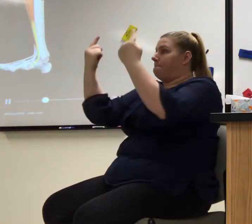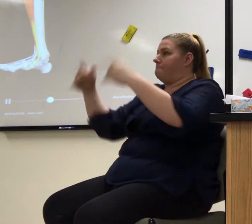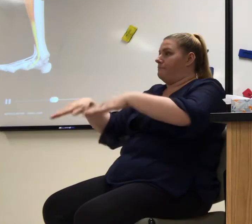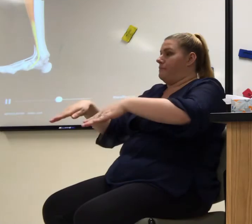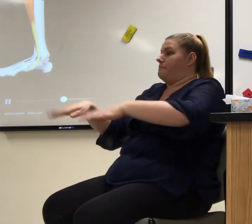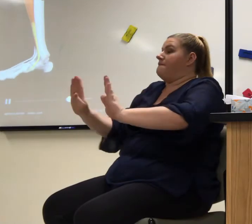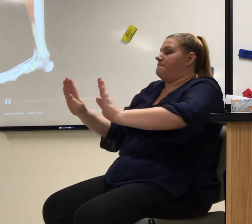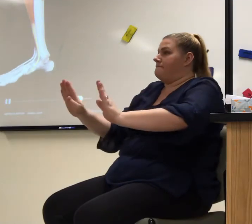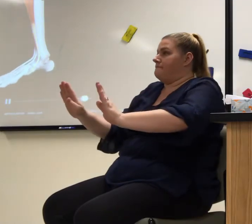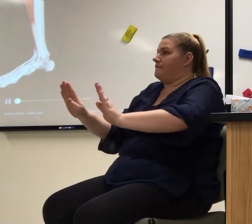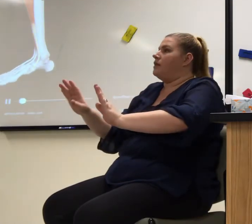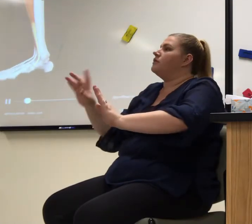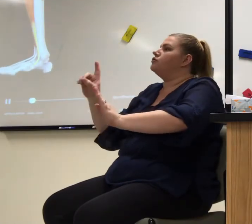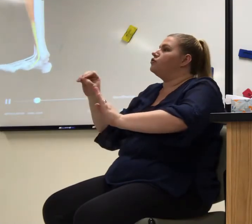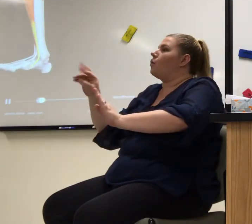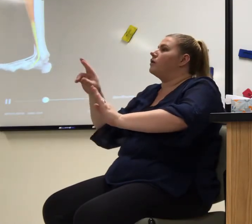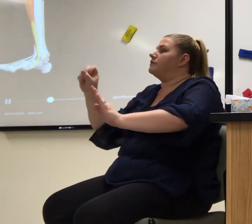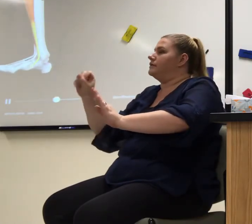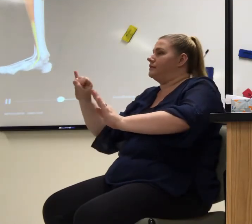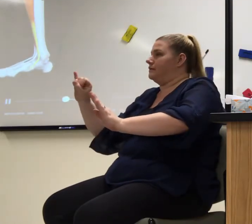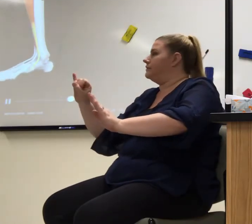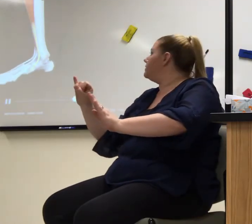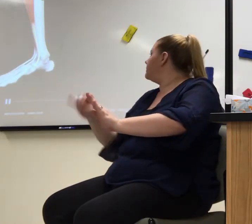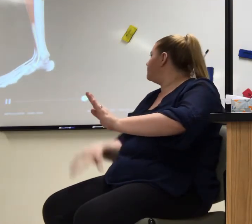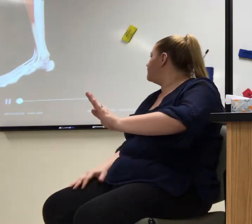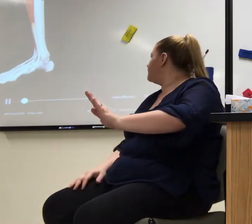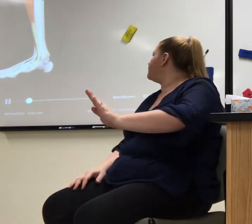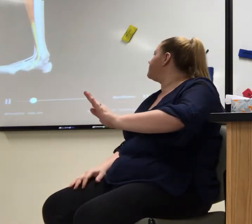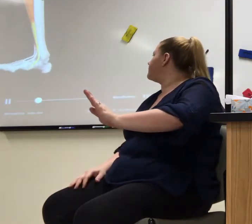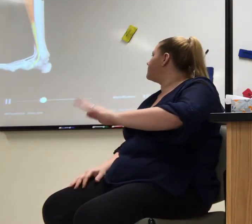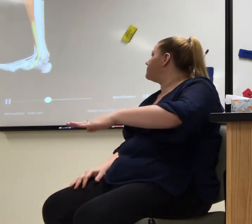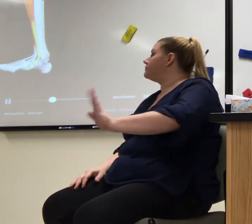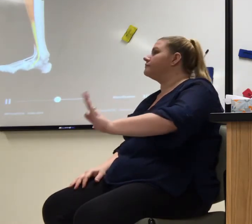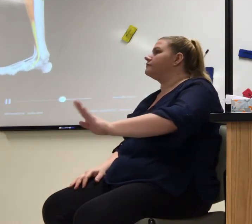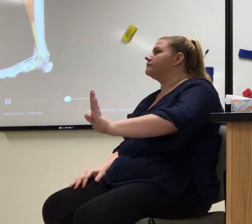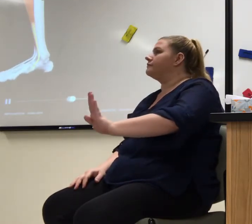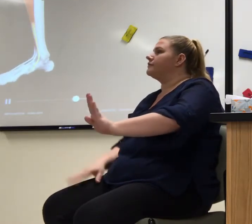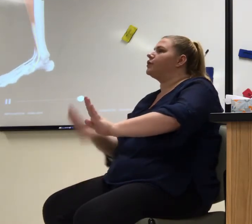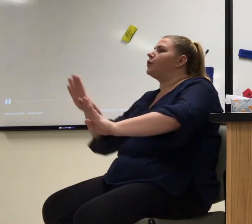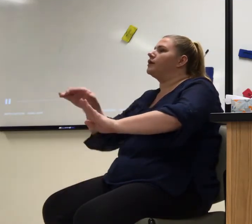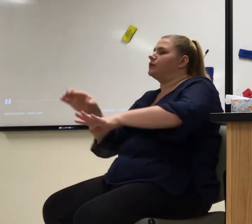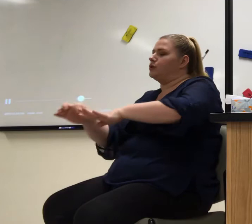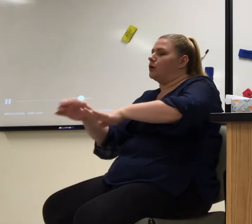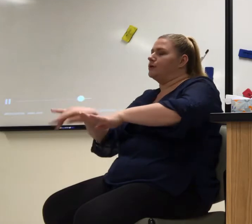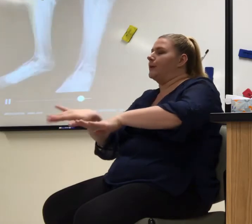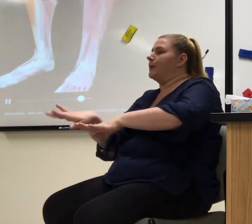dorsiflexion. The muscle lights up when you dorsiflex. Point your toes in the air.